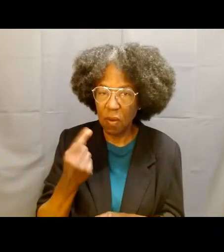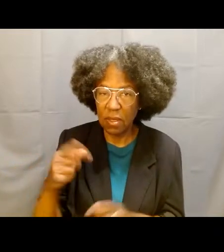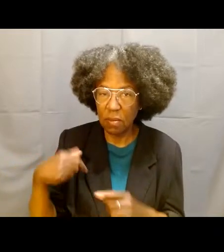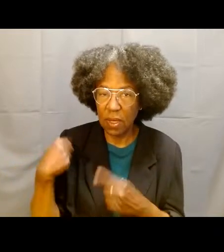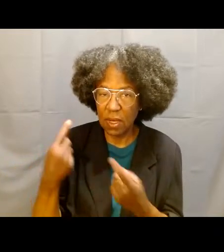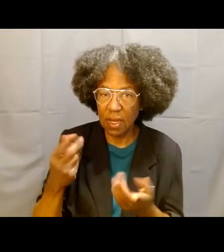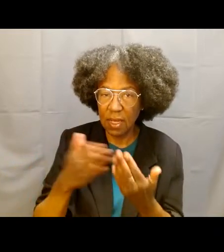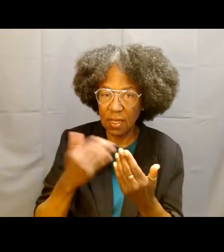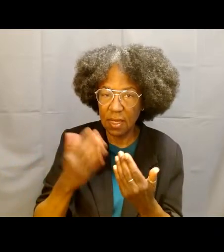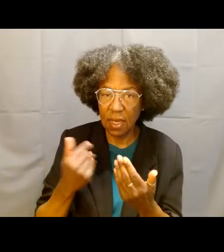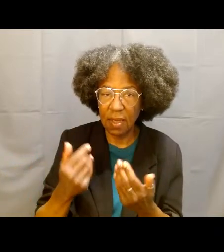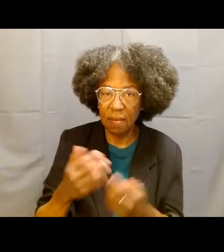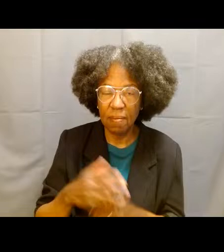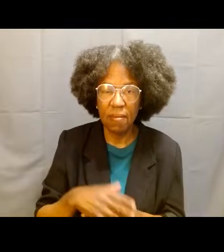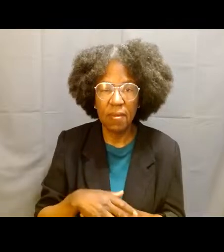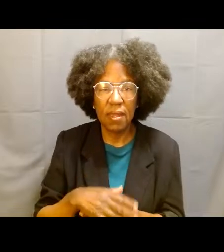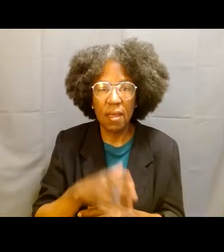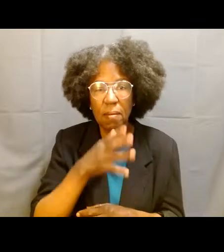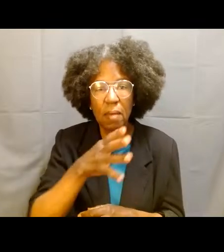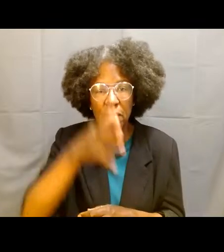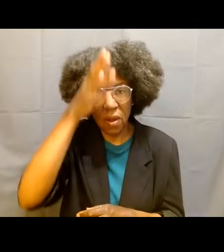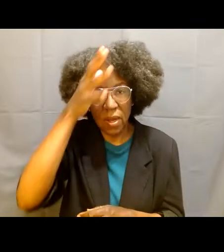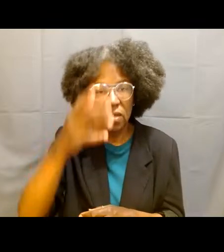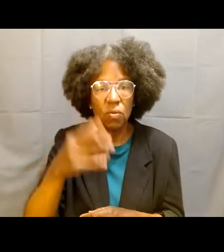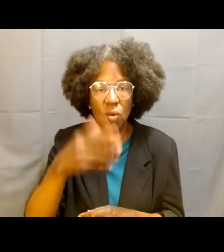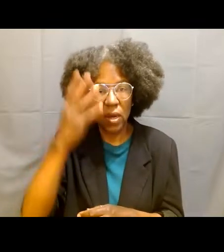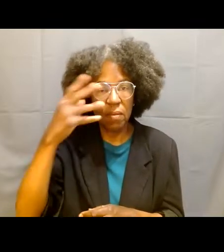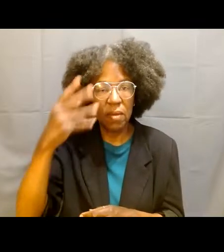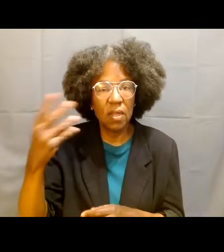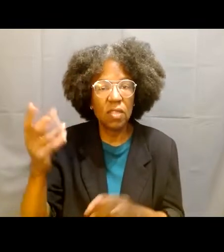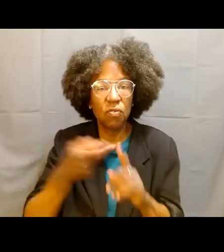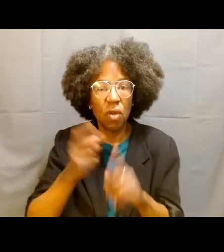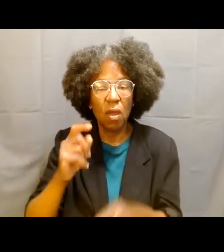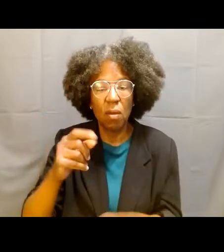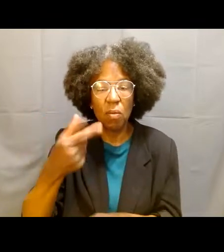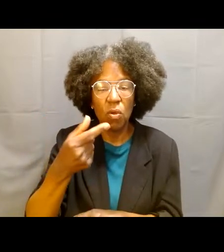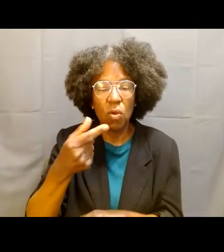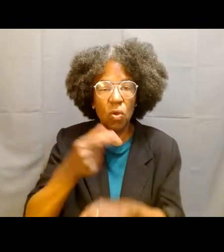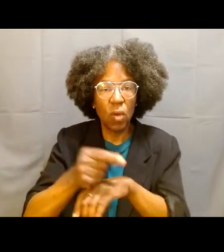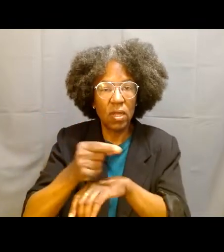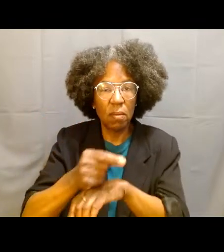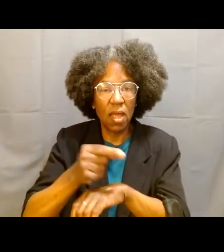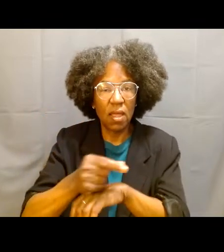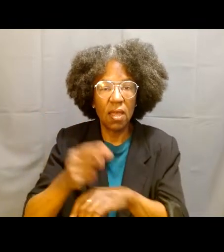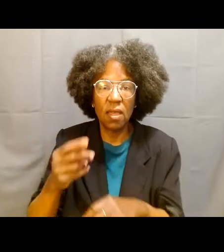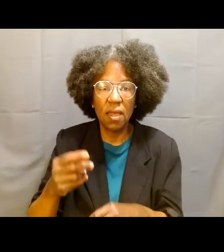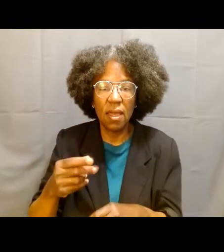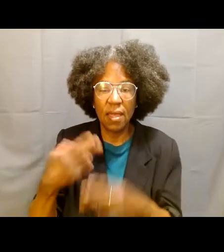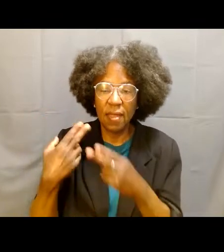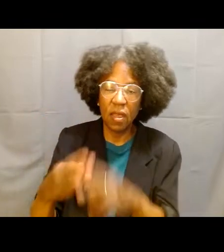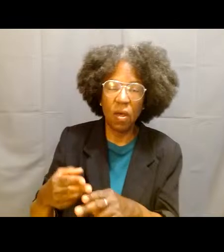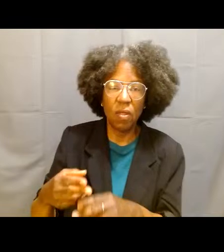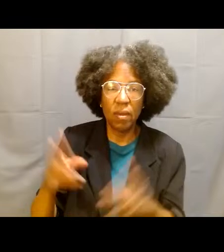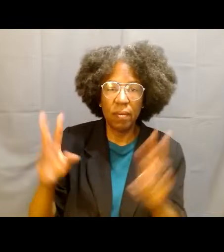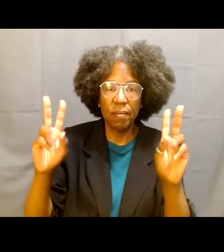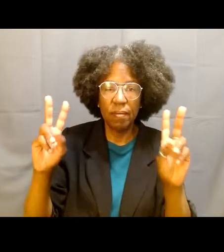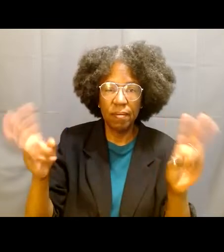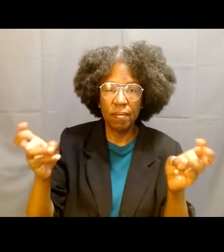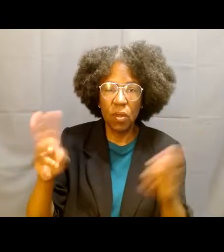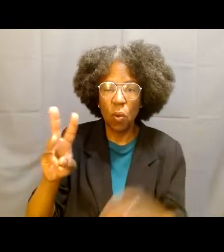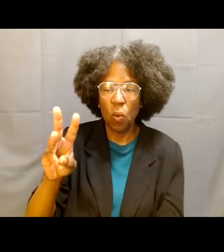having my parents being immigrants from Guatemala, being called wetbacks and being